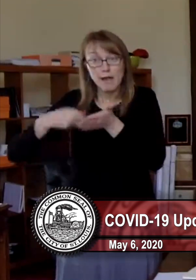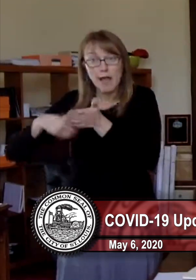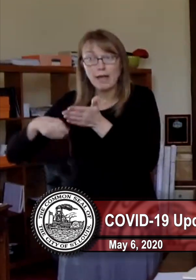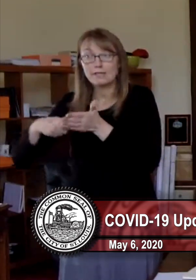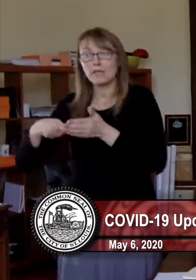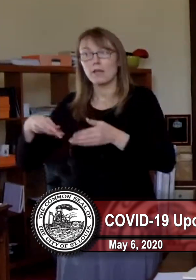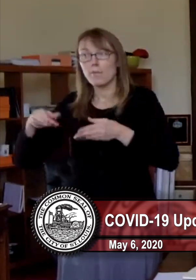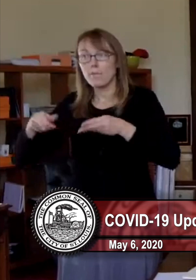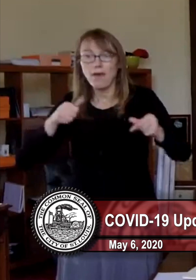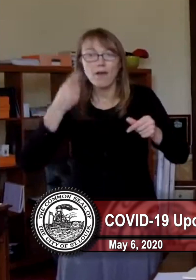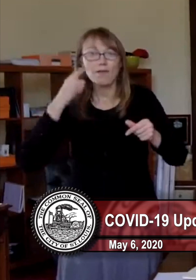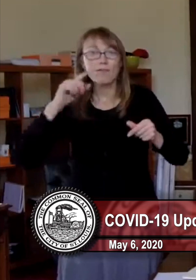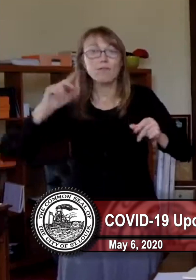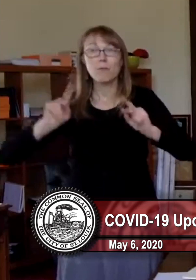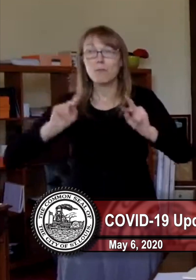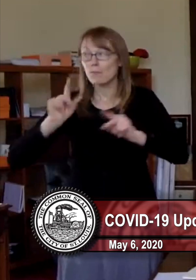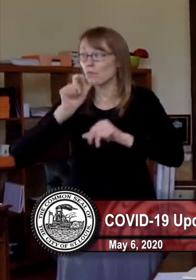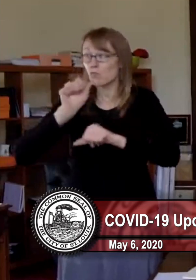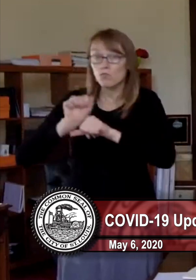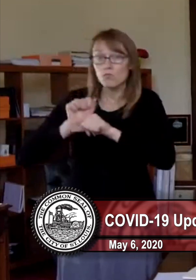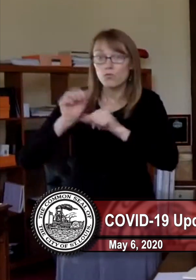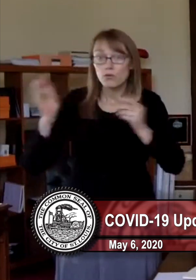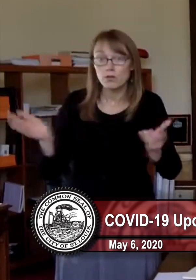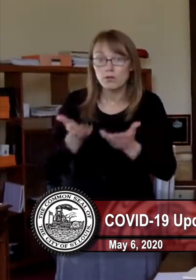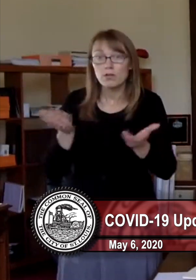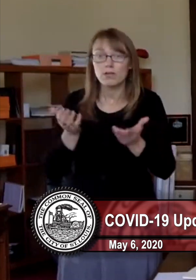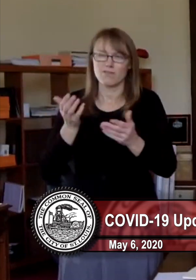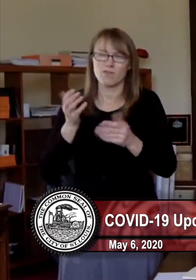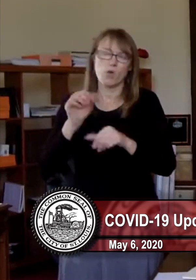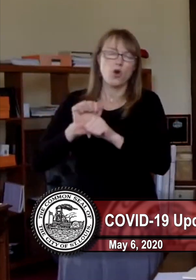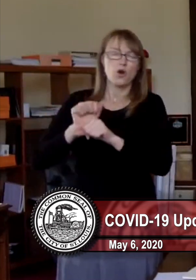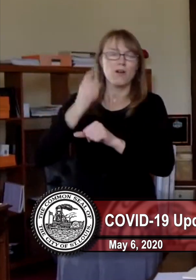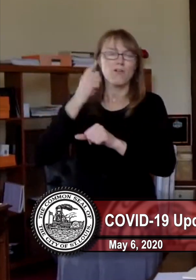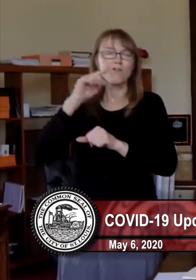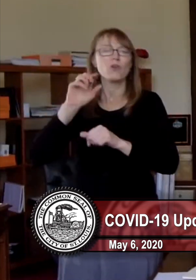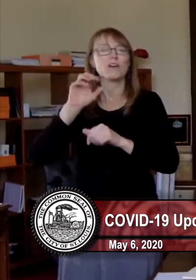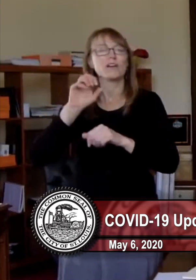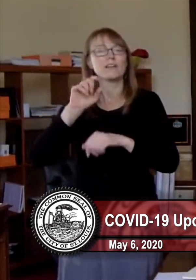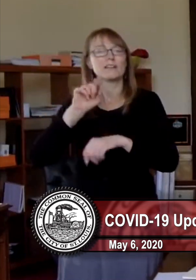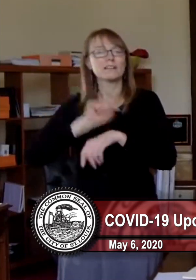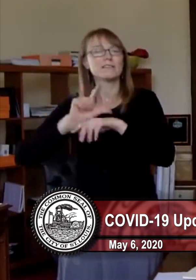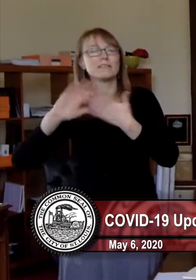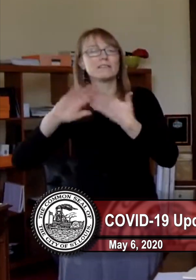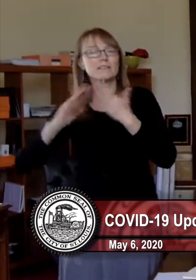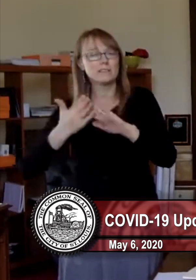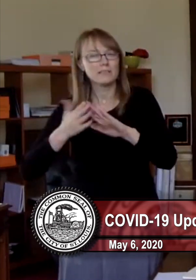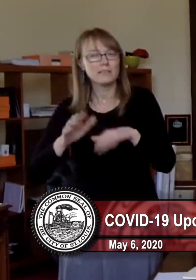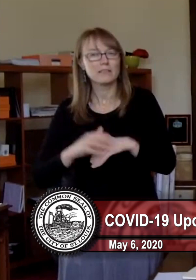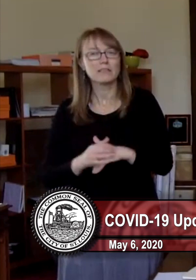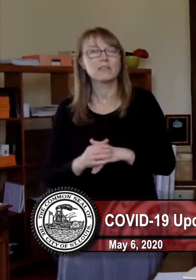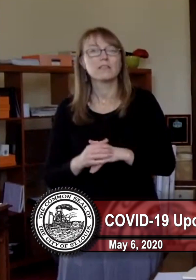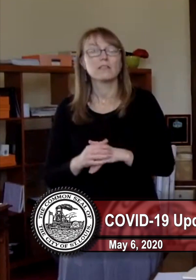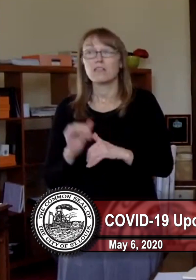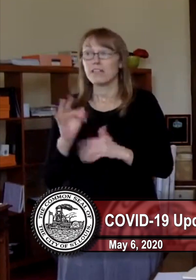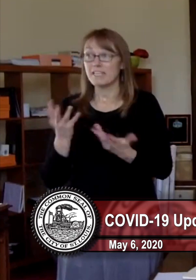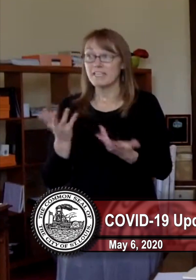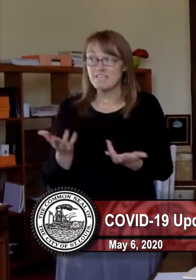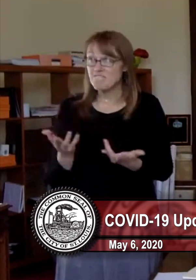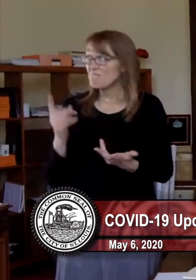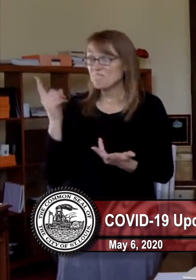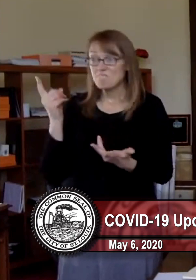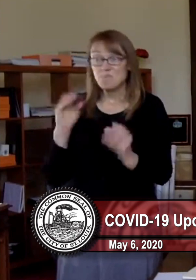health insurance and all that sort of thing. So if we don't